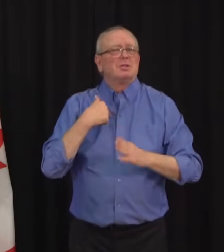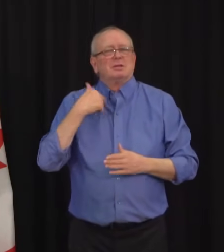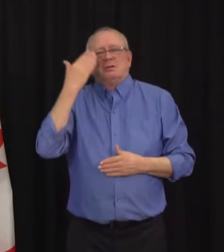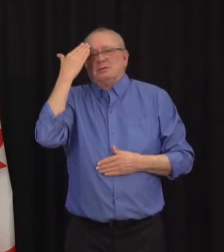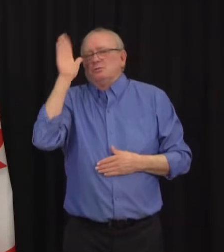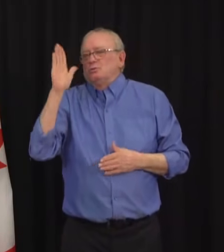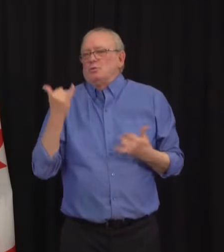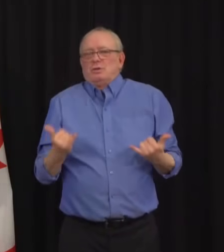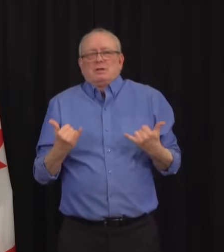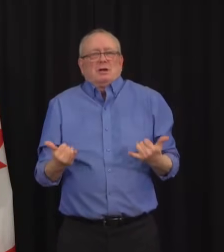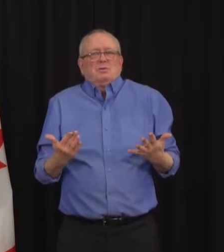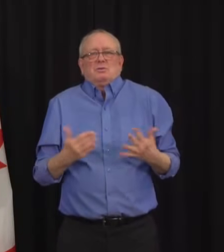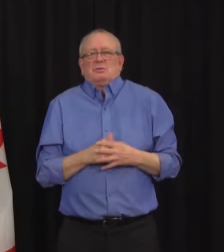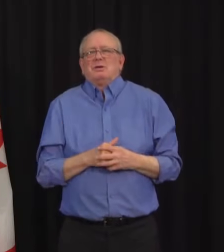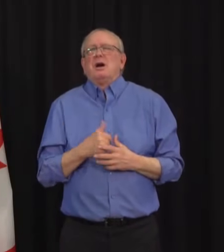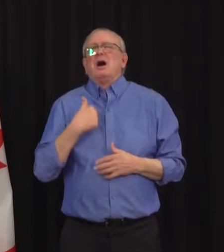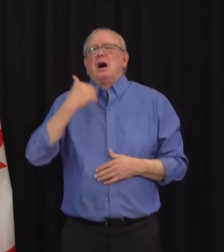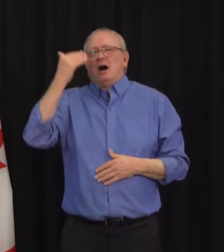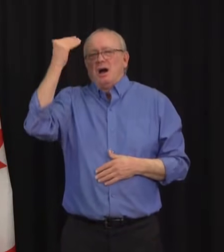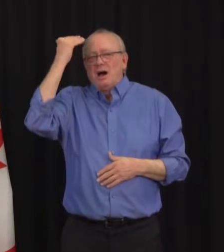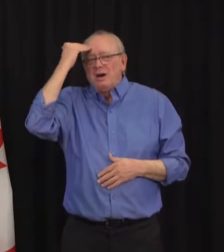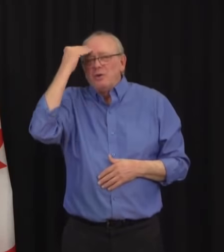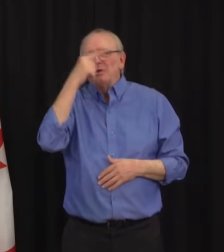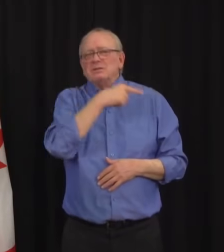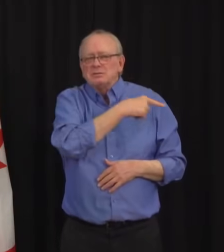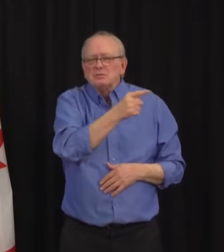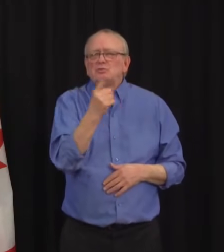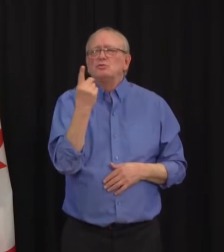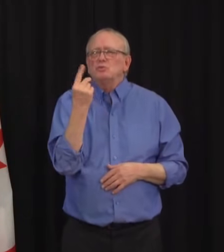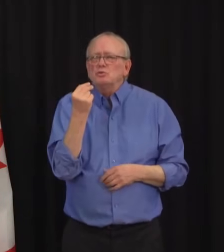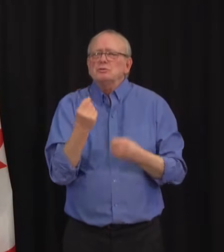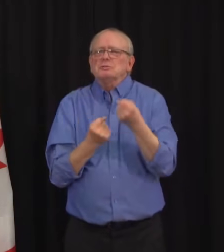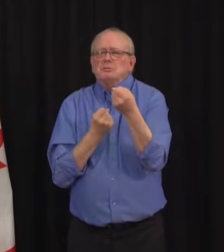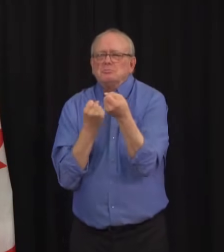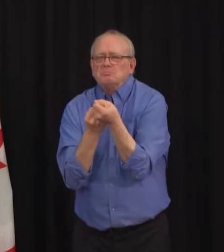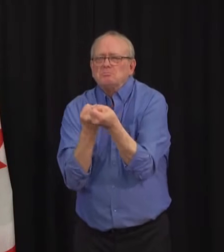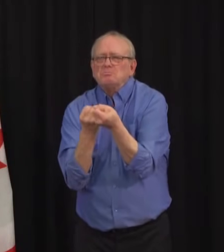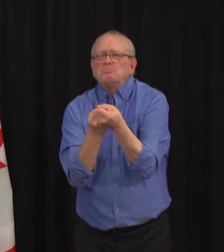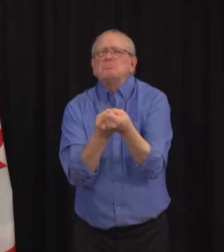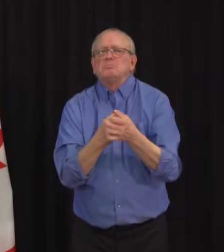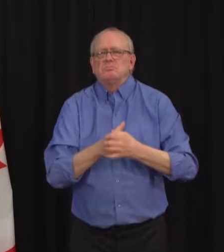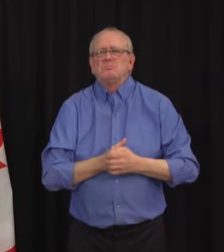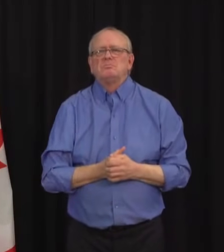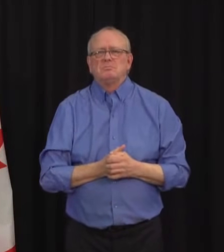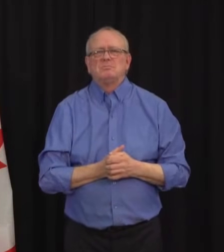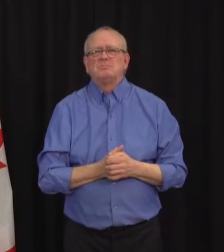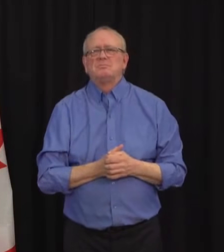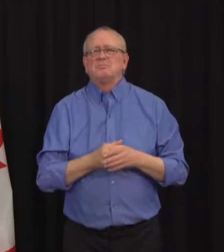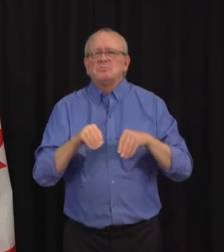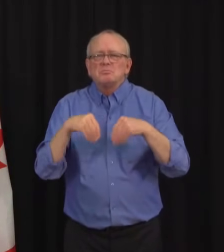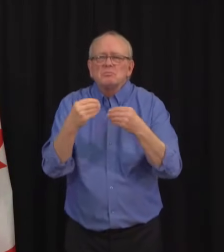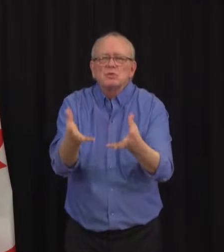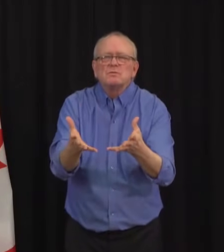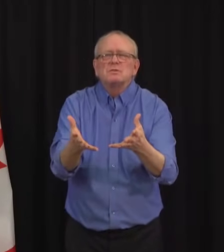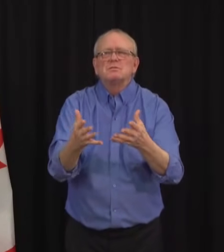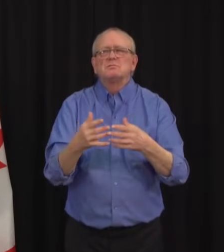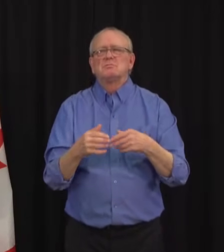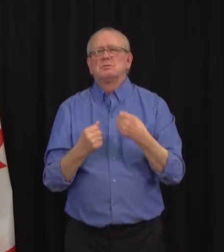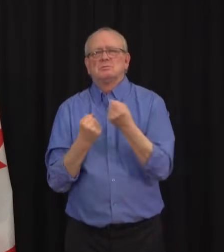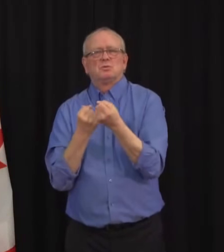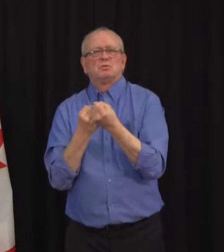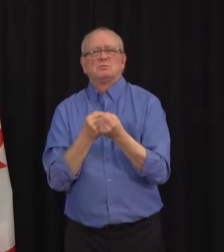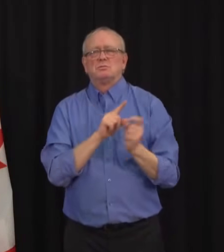continuing care sites with cases, and that extra support and on-site visits happen when sites